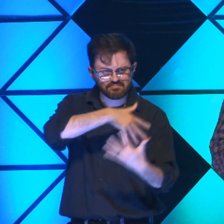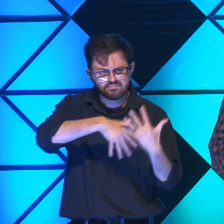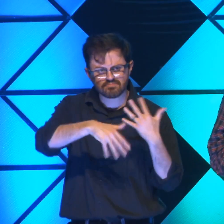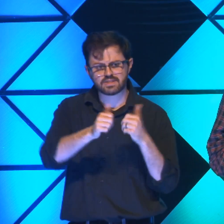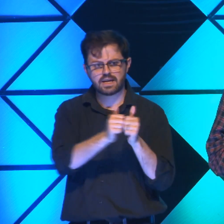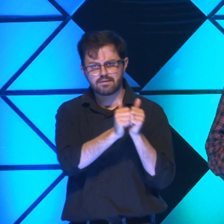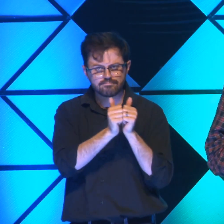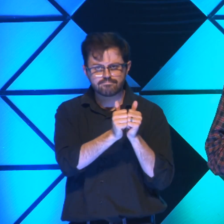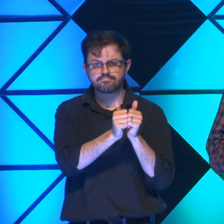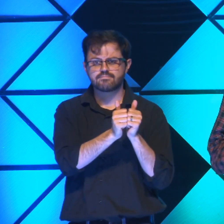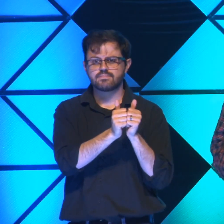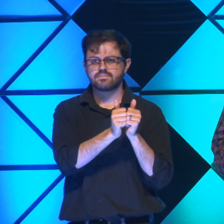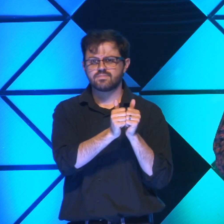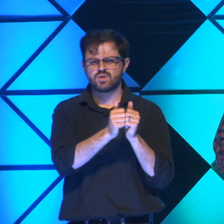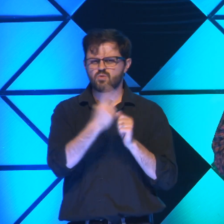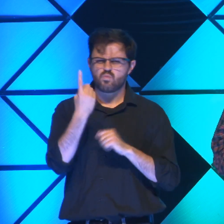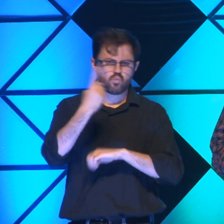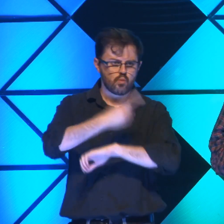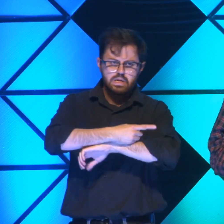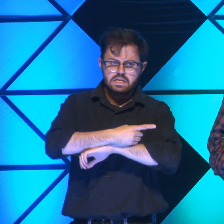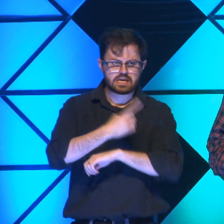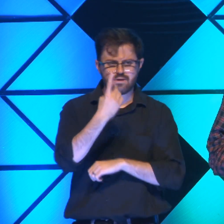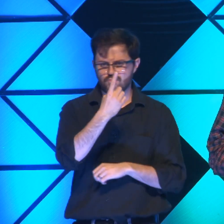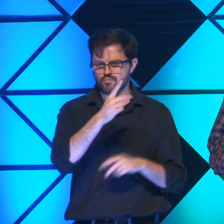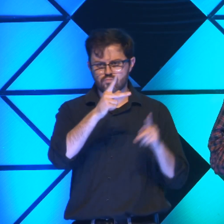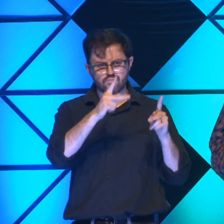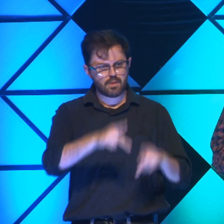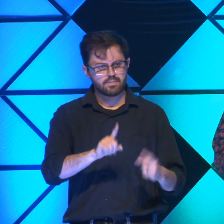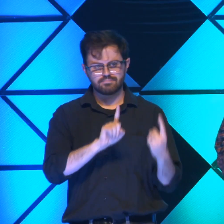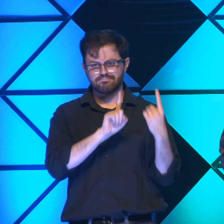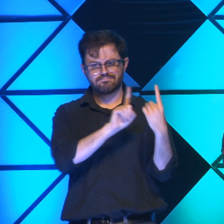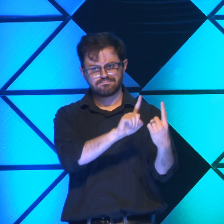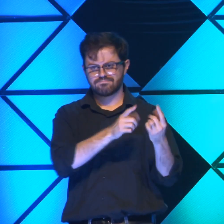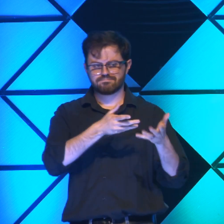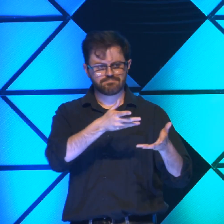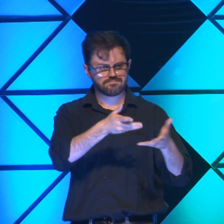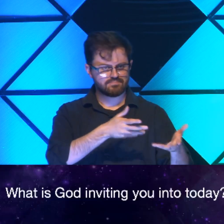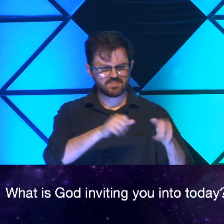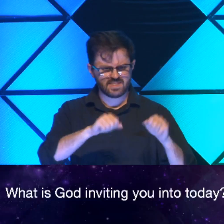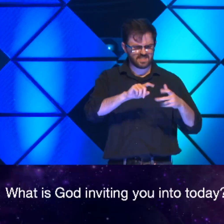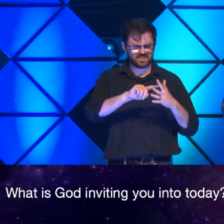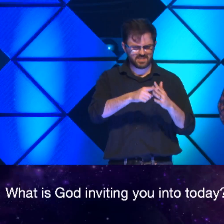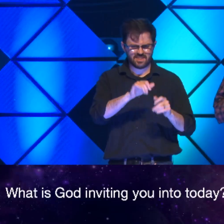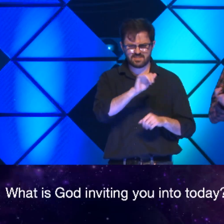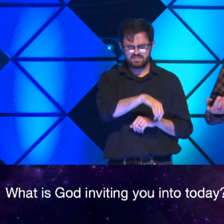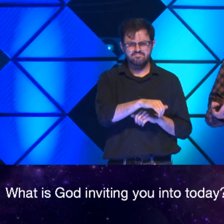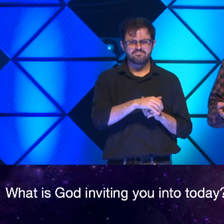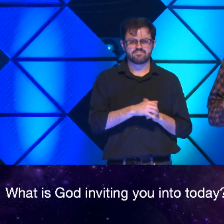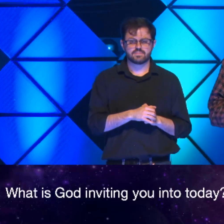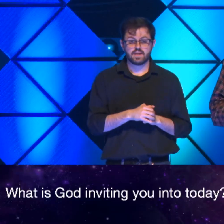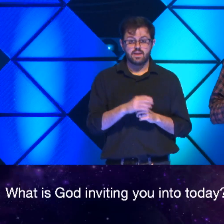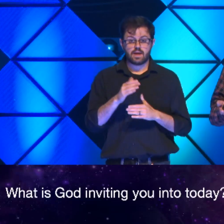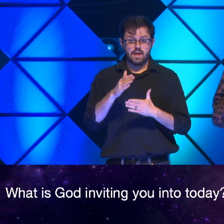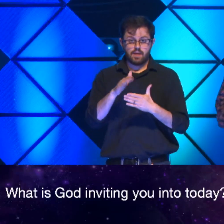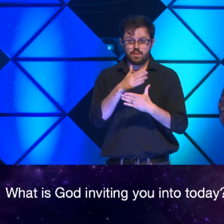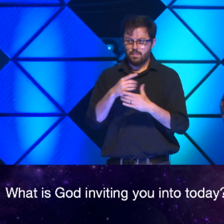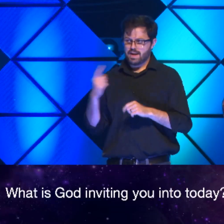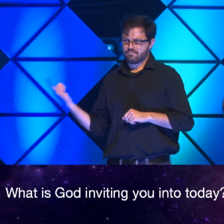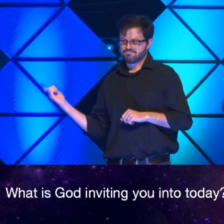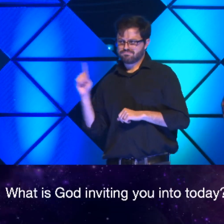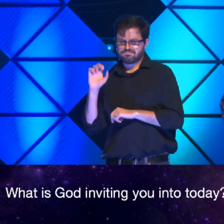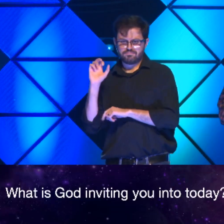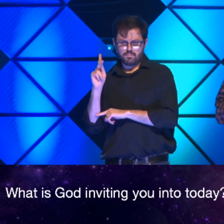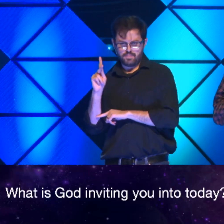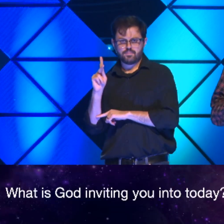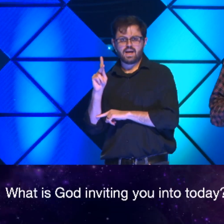day and with one person. So the band's going to come up, and while they do, I'm going to ask you what God is